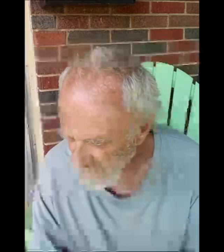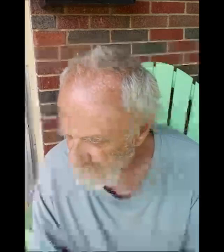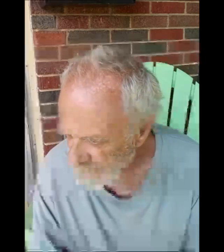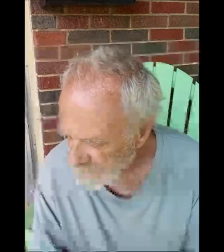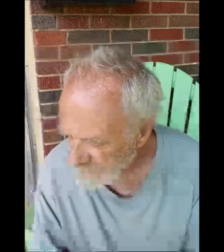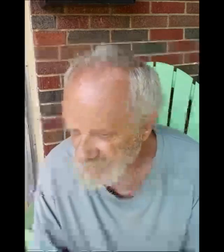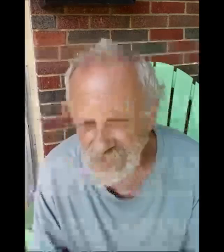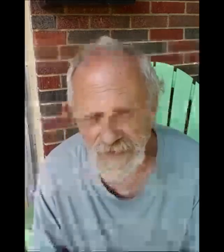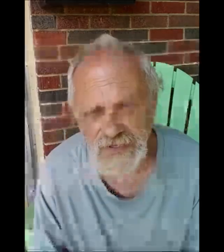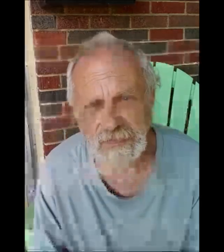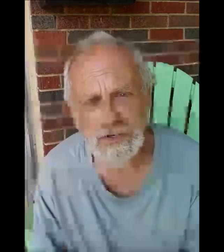because